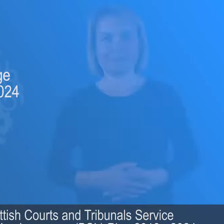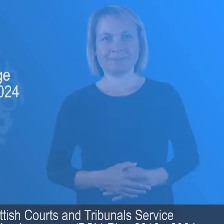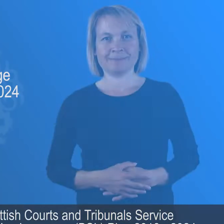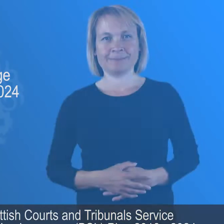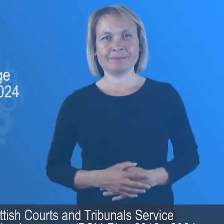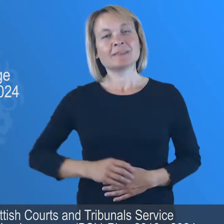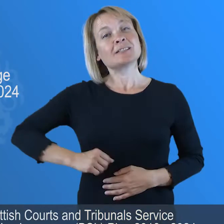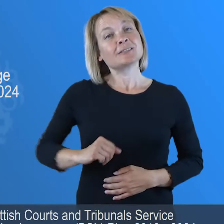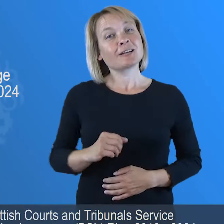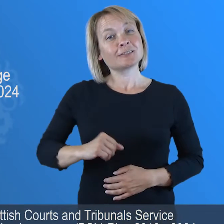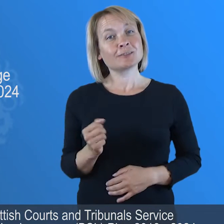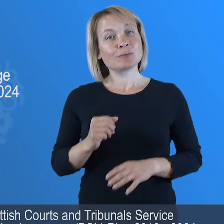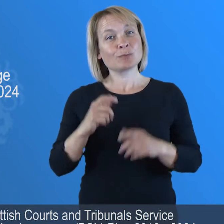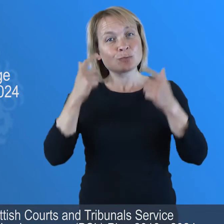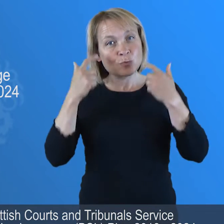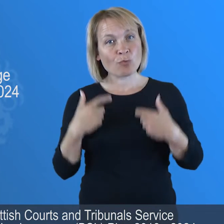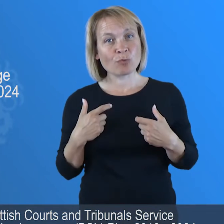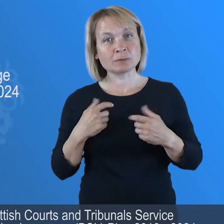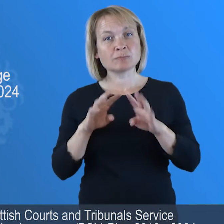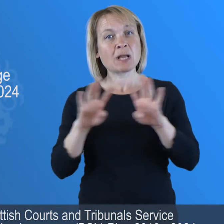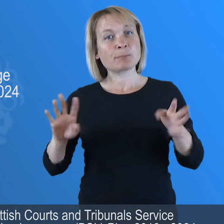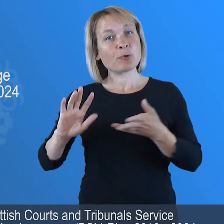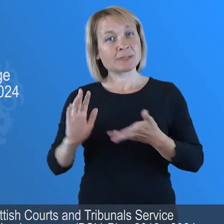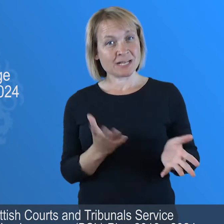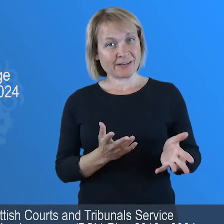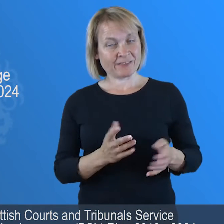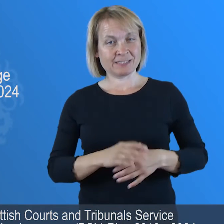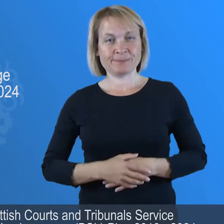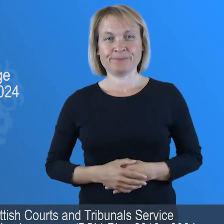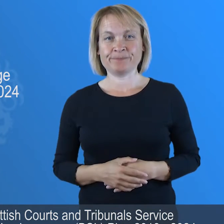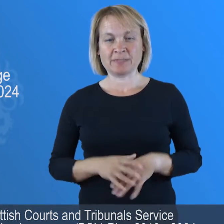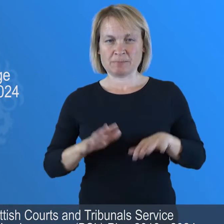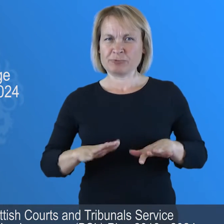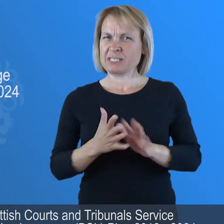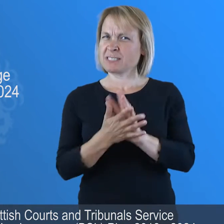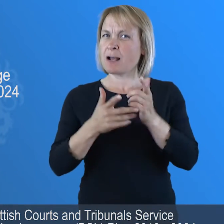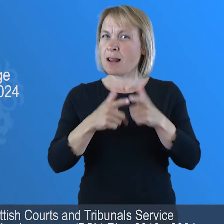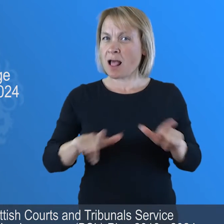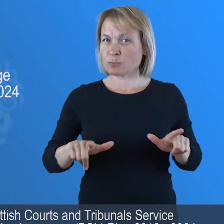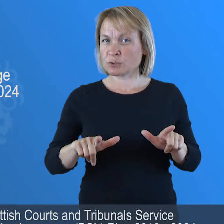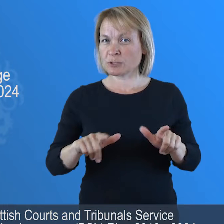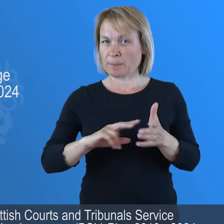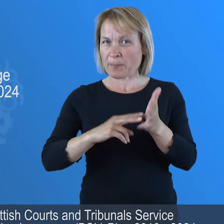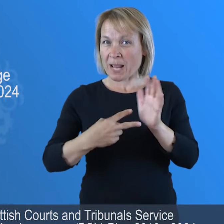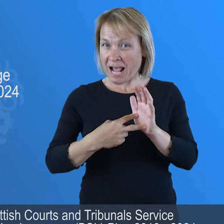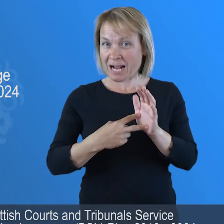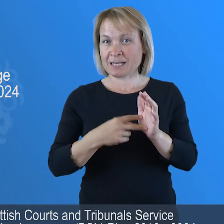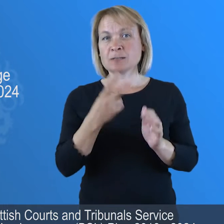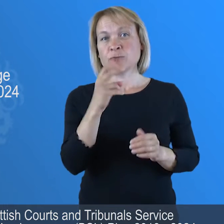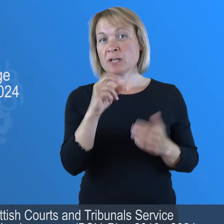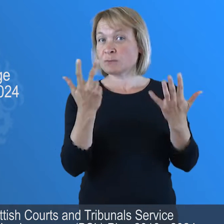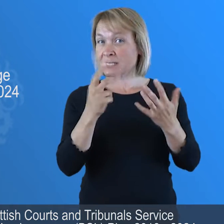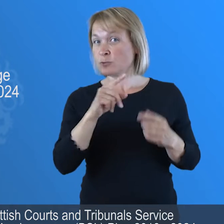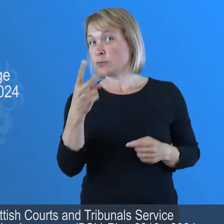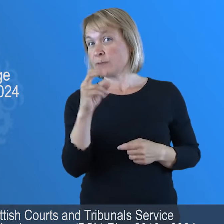The Scottish Courts and Tribunals Service British Sign Language BSL Plan 2018